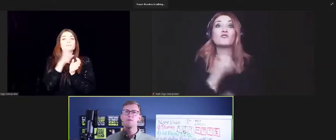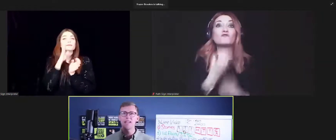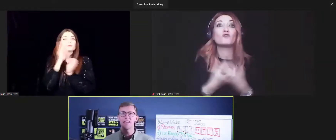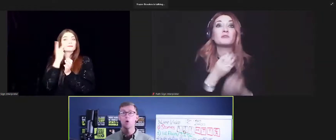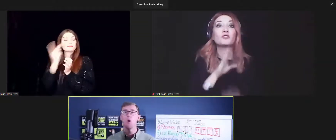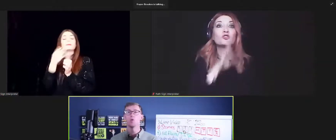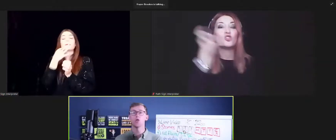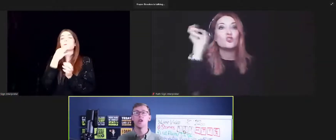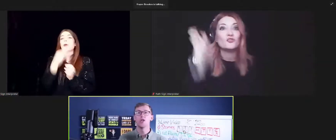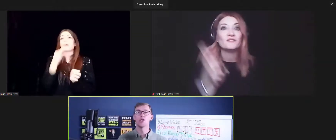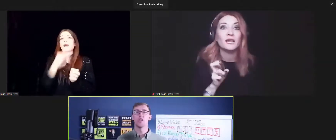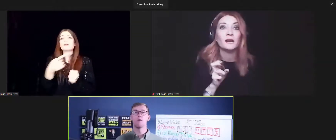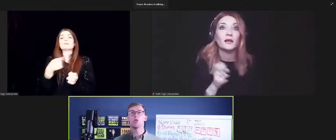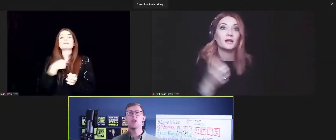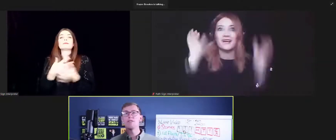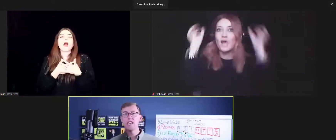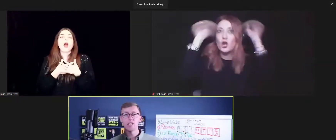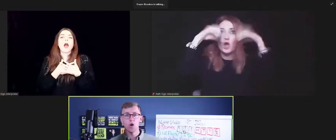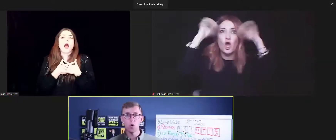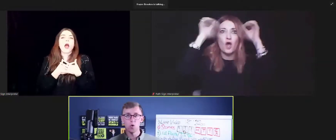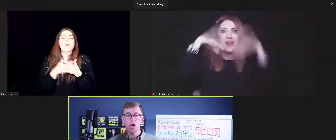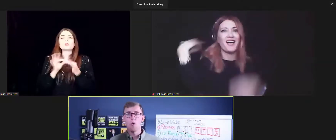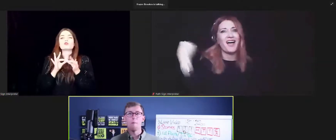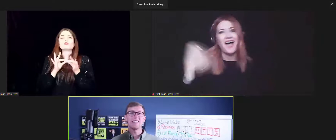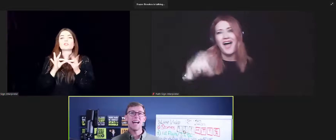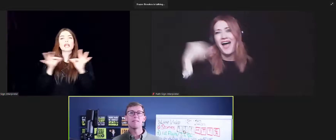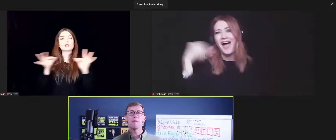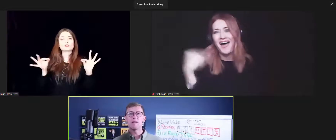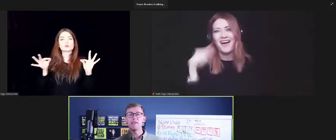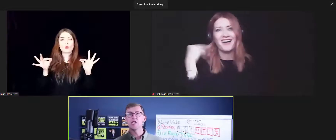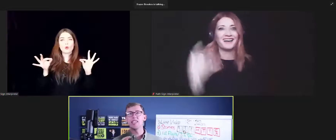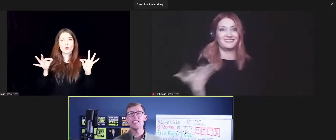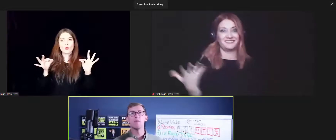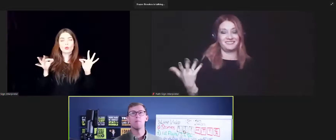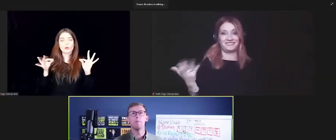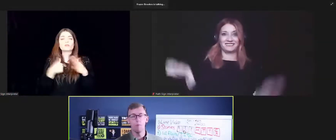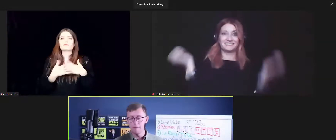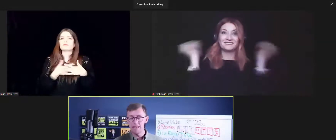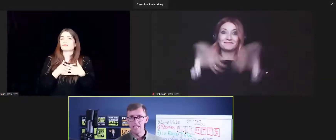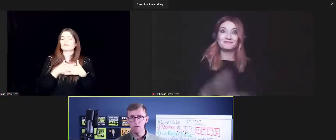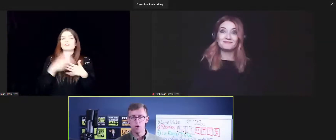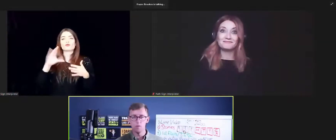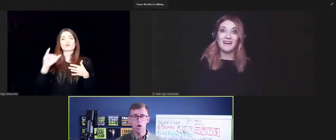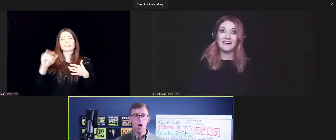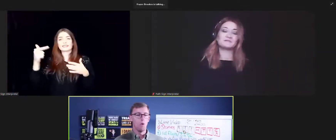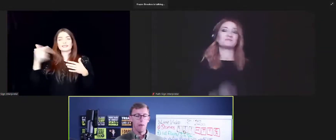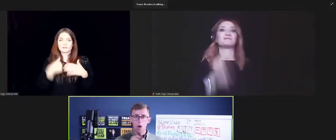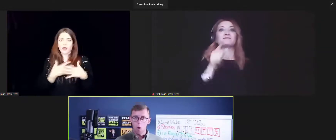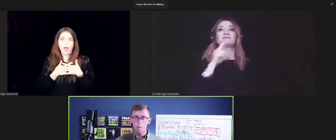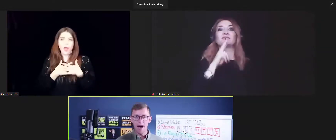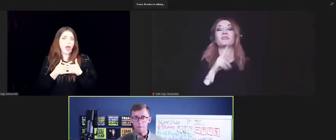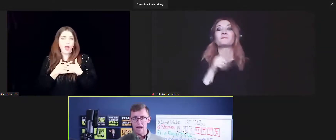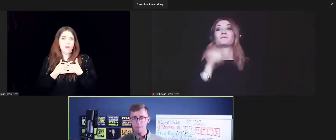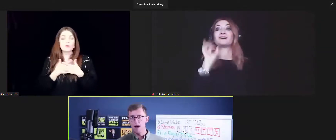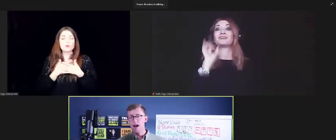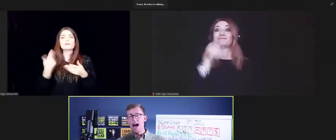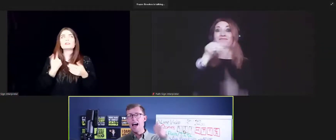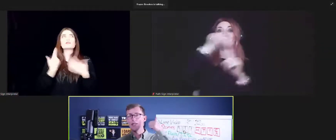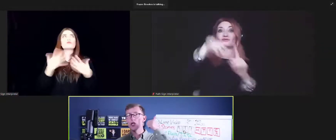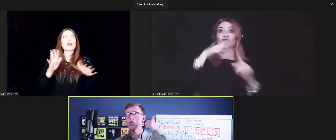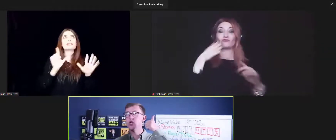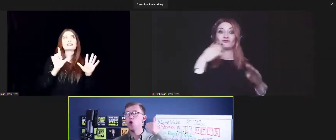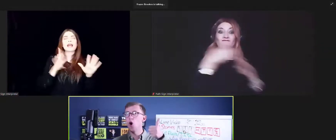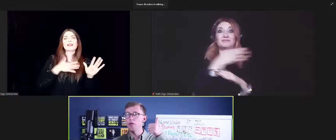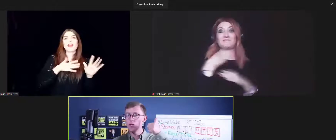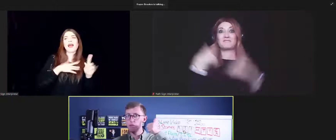been writing quotes since I was 7 years old when my dad made me sit in the meeting rooms with a notepad and paper. I had